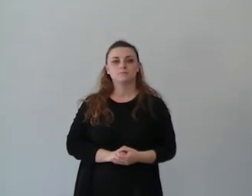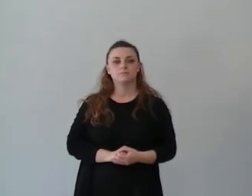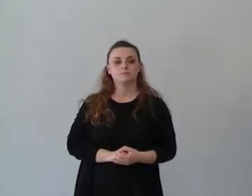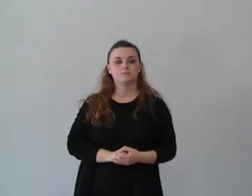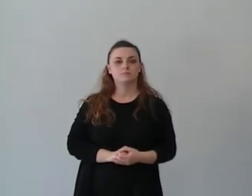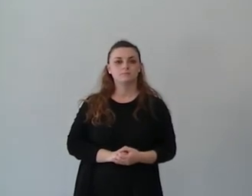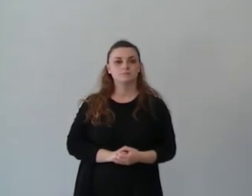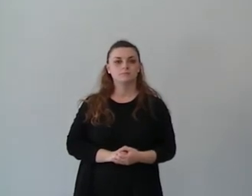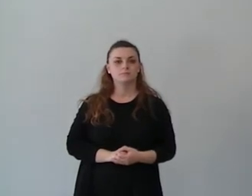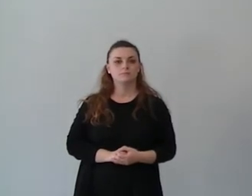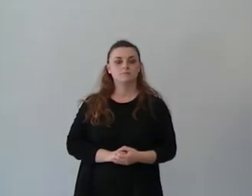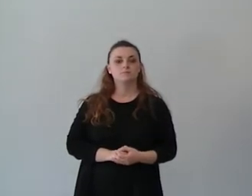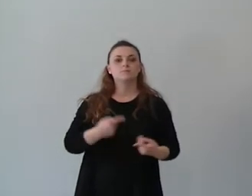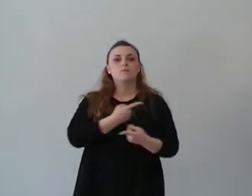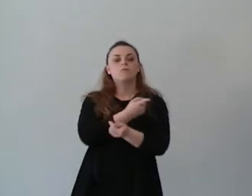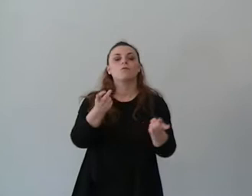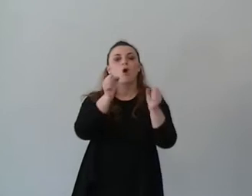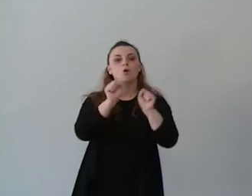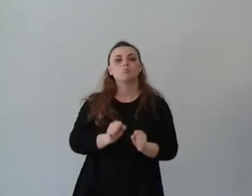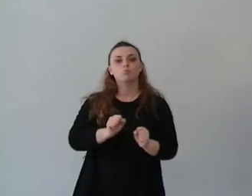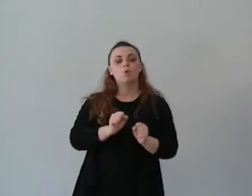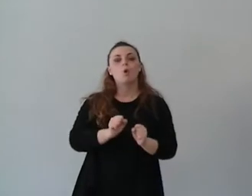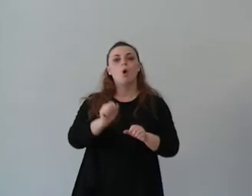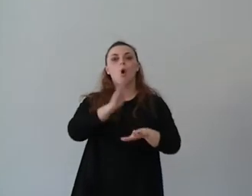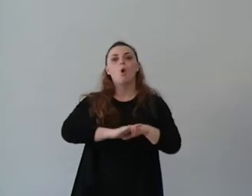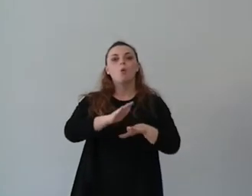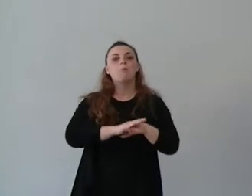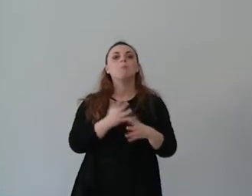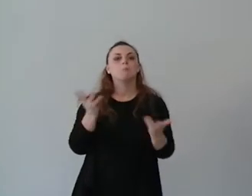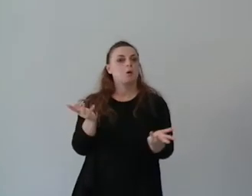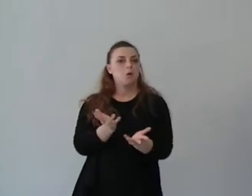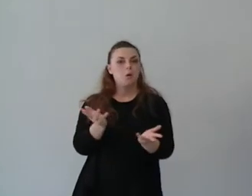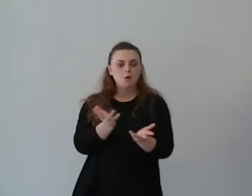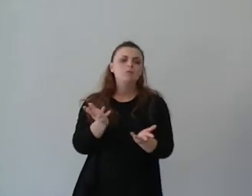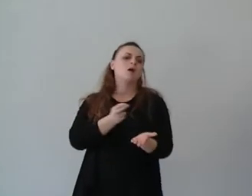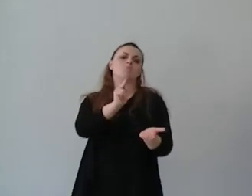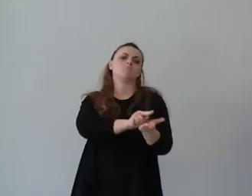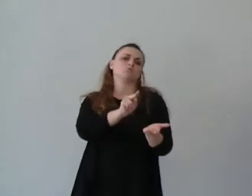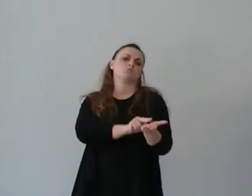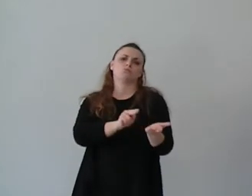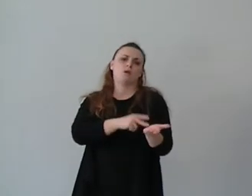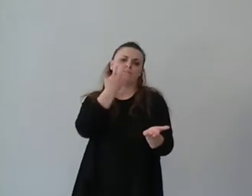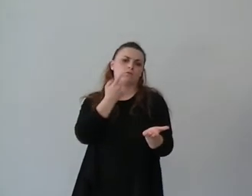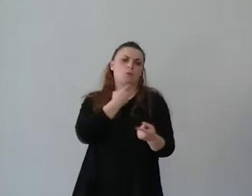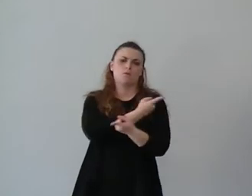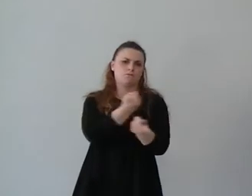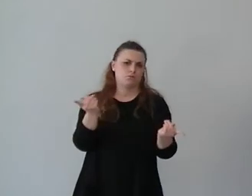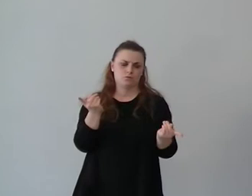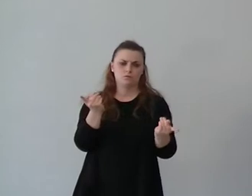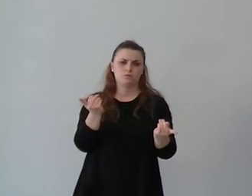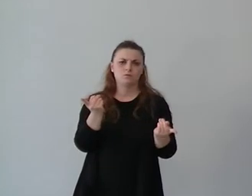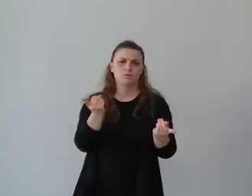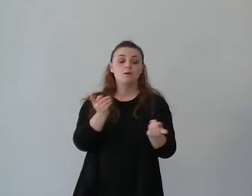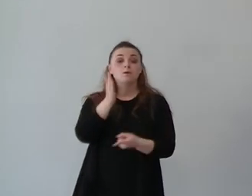potete utilizzarlo per scrivere qualsiasi appunto che volete. But don't write on the post-its. Però non scrivete per